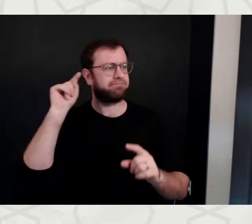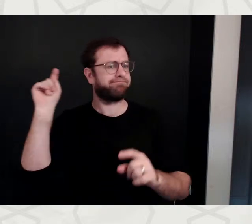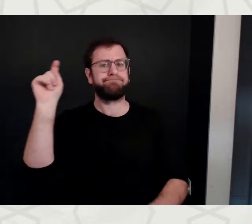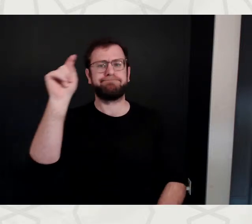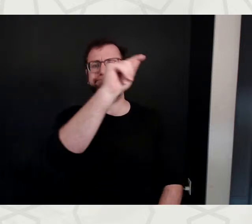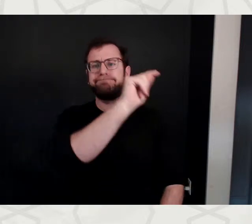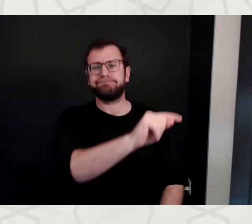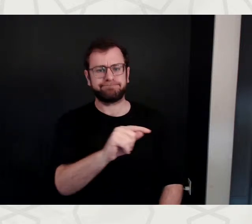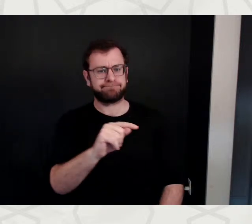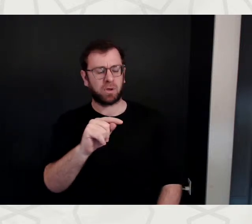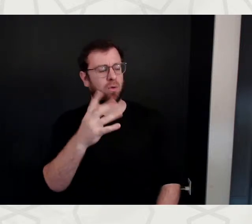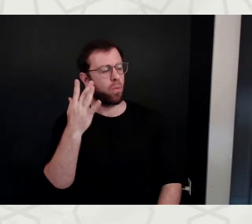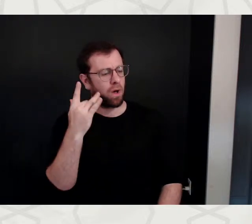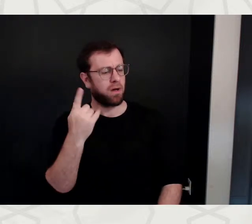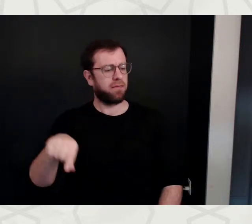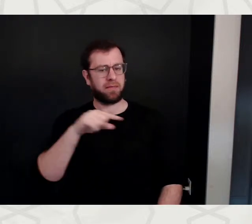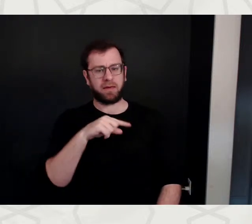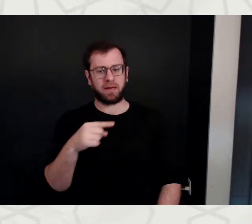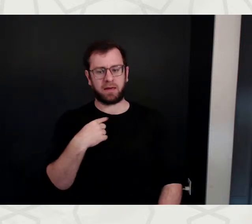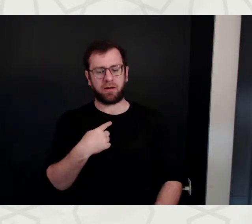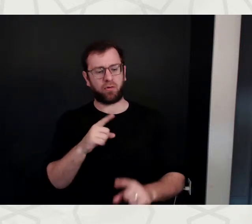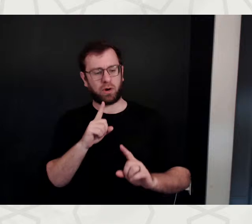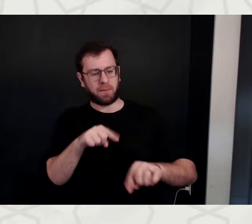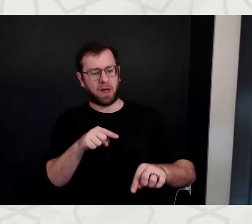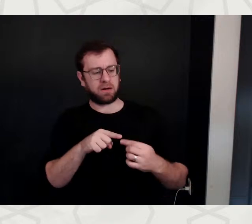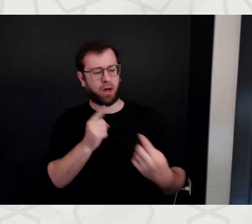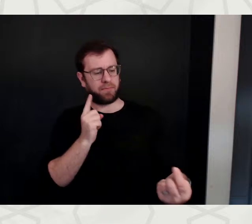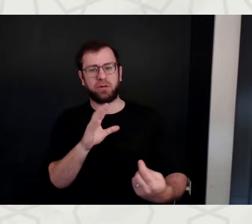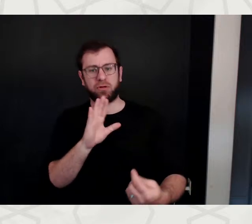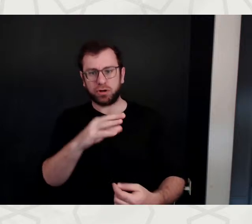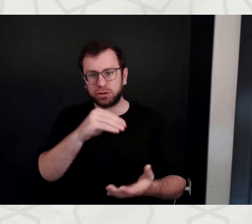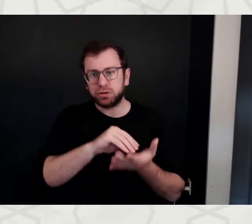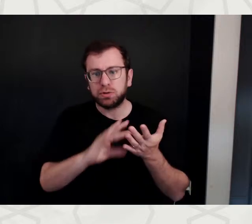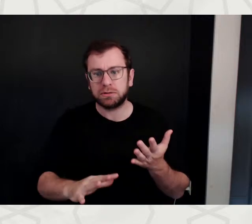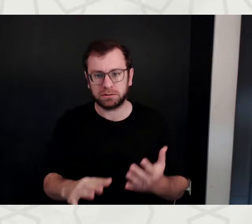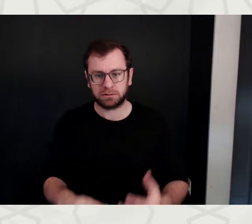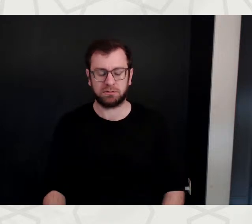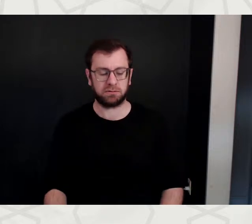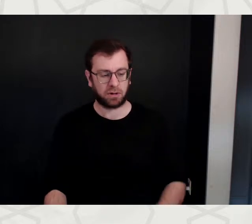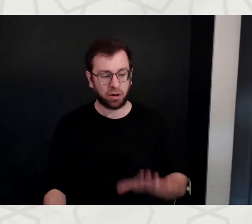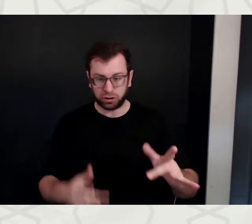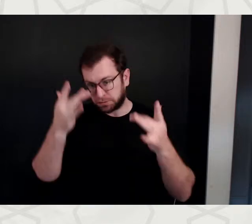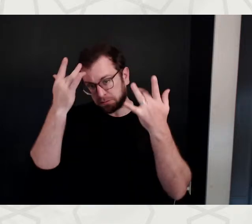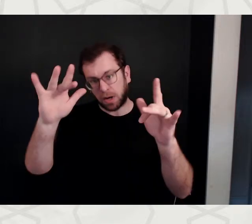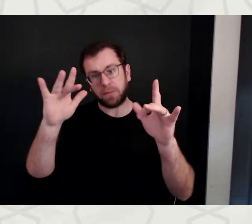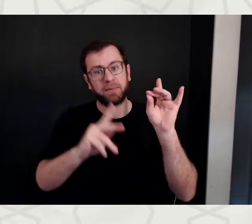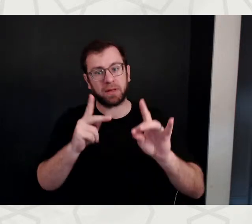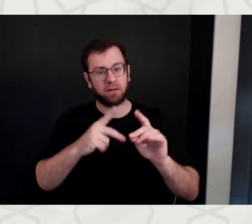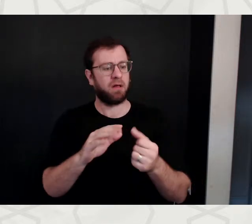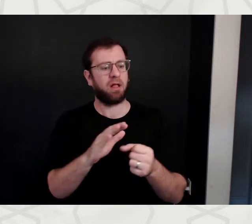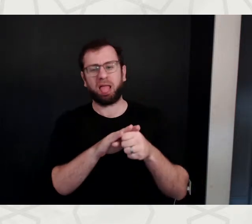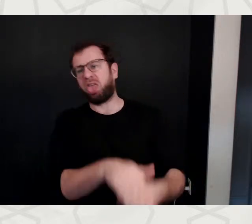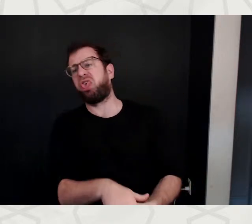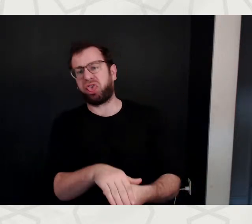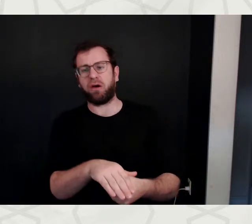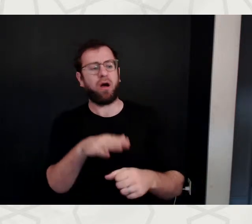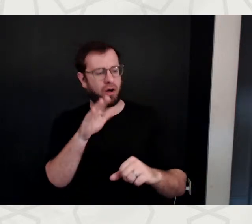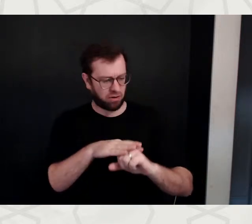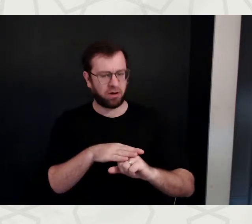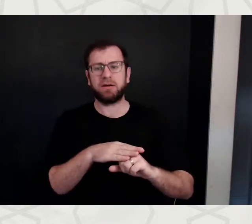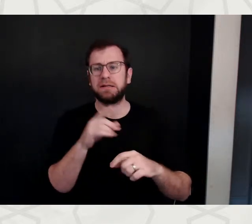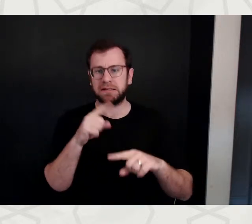are reacting against their students, their brightest intellectuals, crushing them on